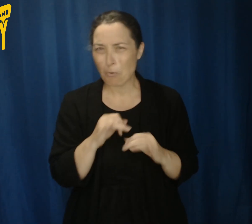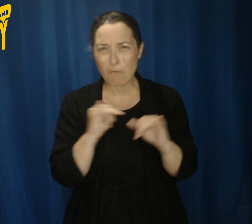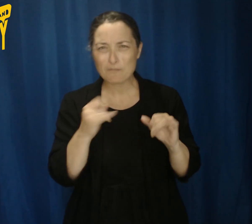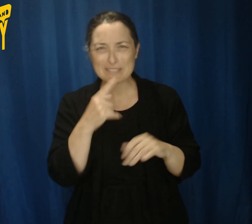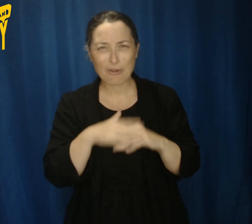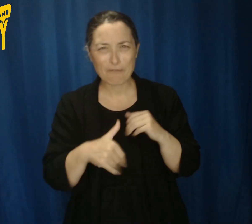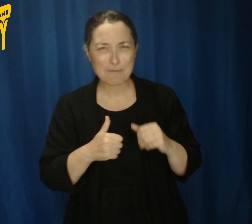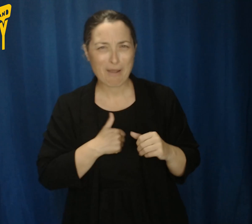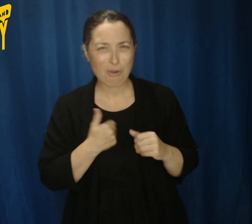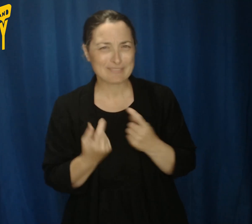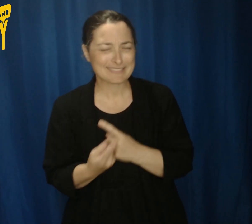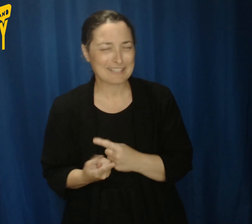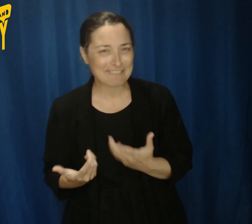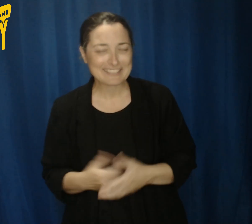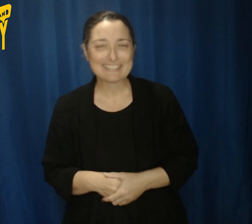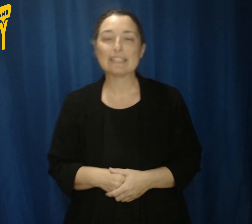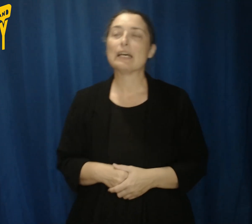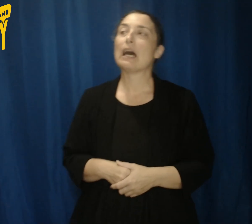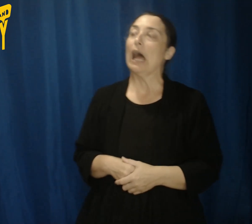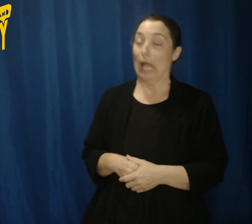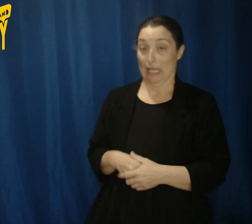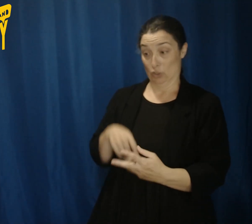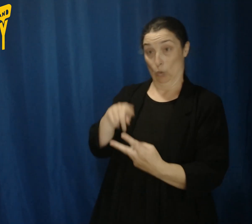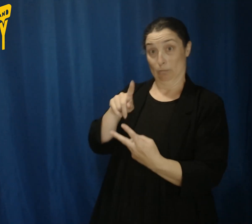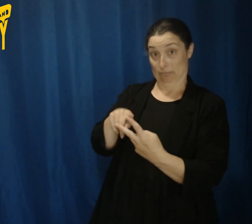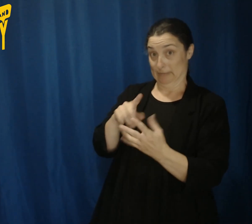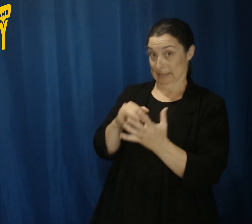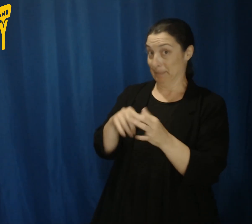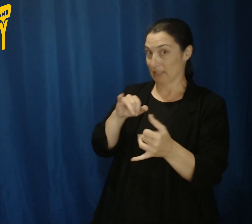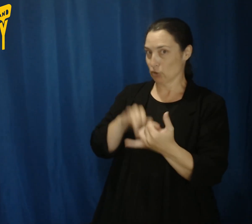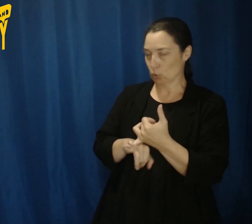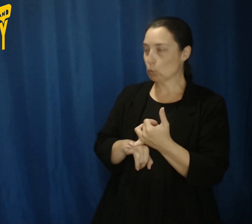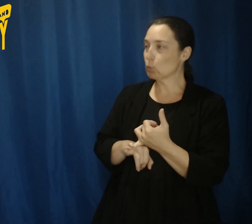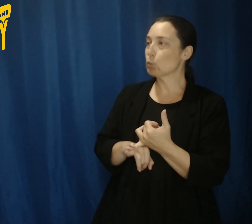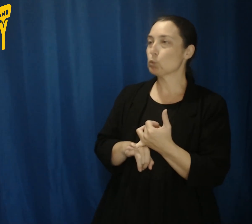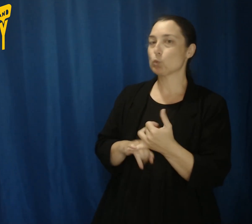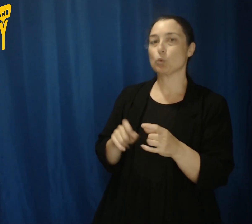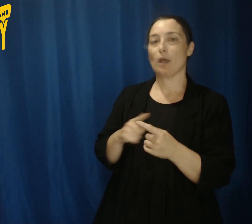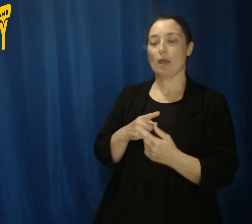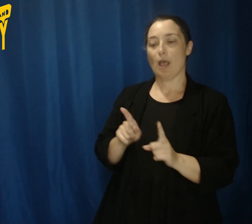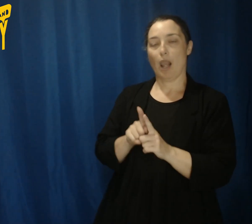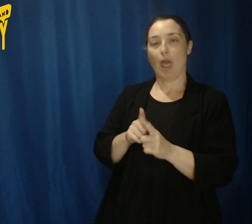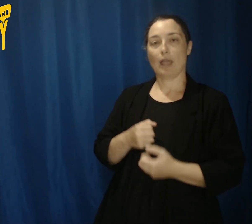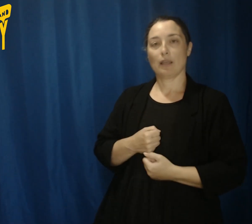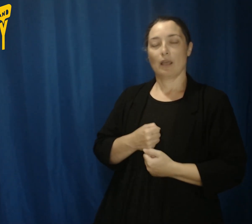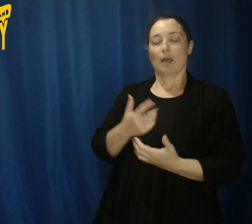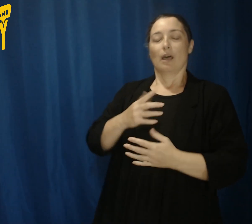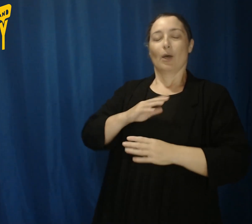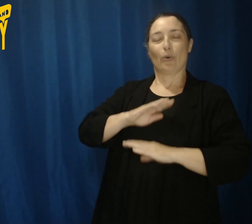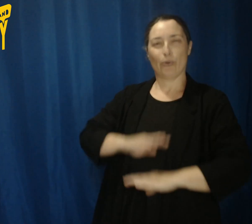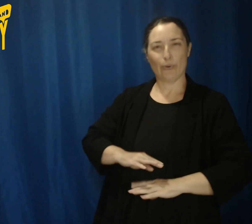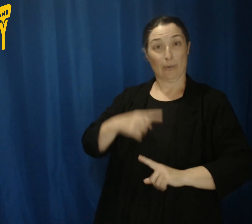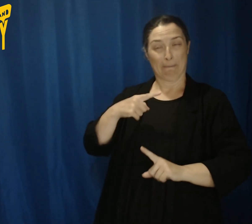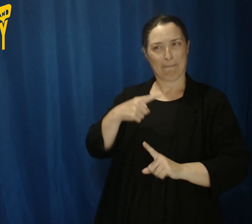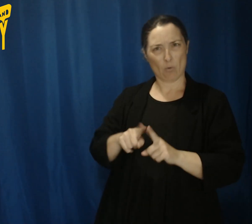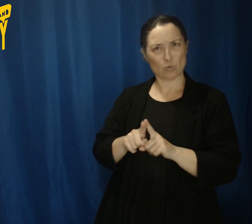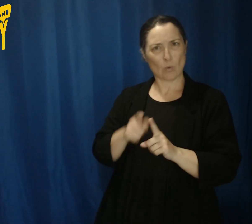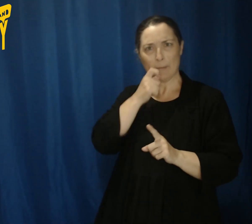I'm imagining that specials was very cathartic, but also confronting for you, being the person that went through